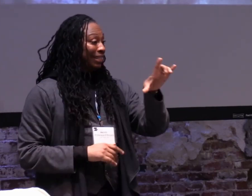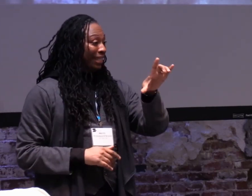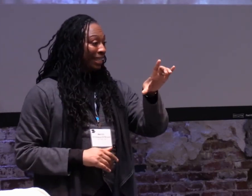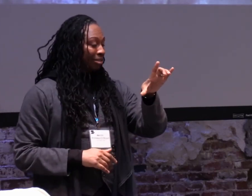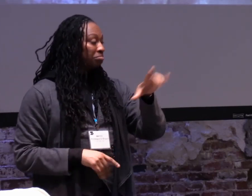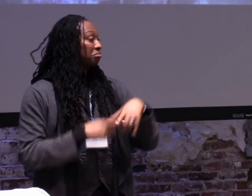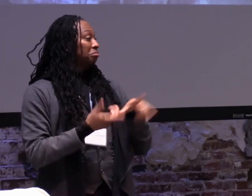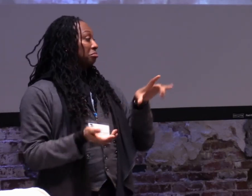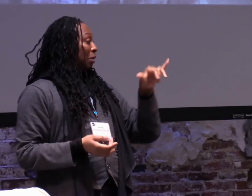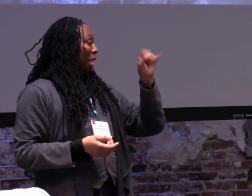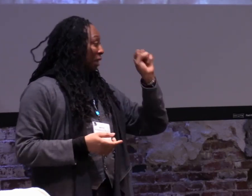journey in D.C.,